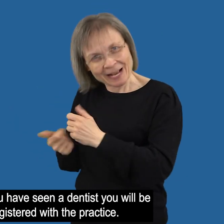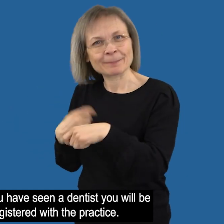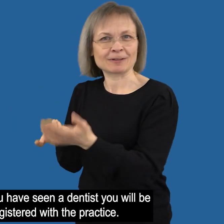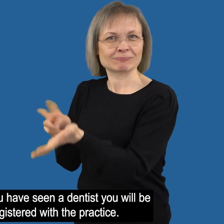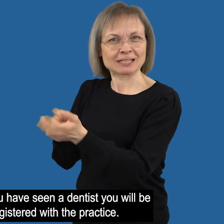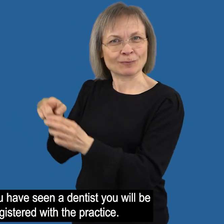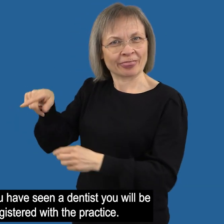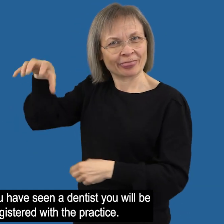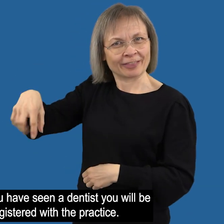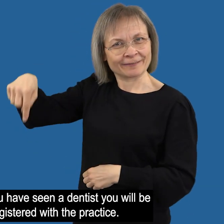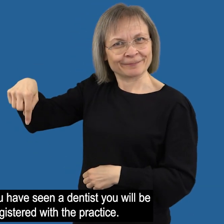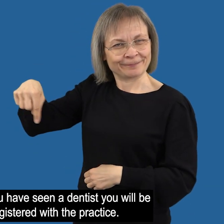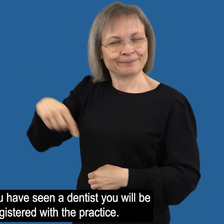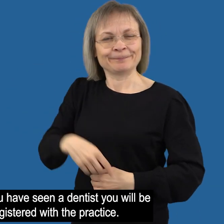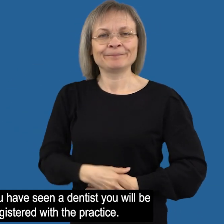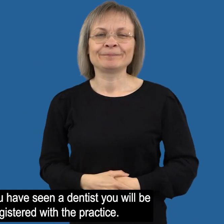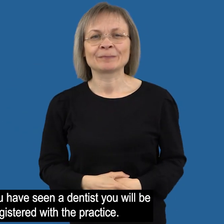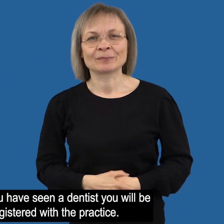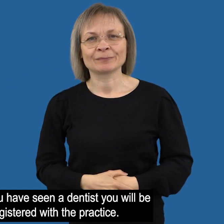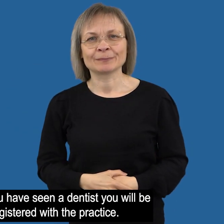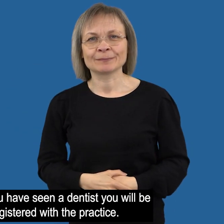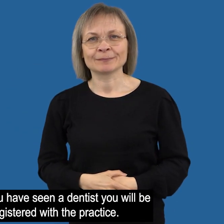Once you have seen a dentist, you will be registered with the practice.